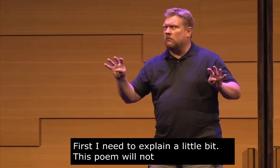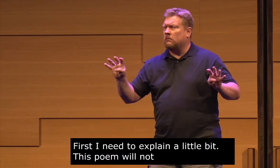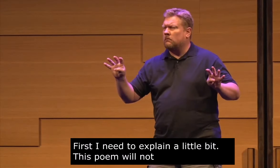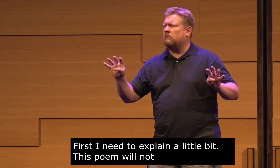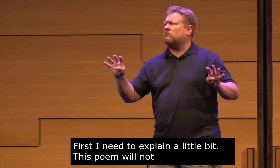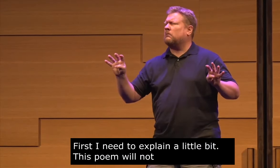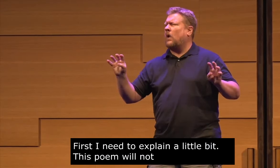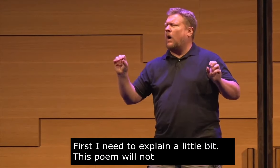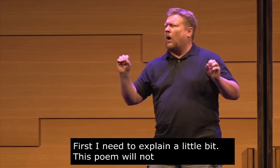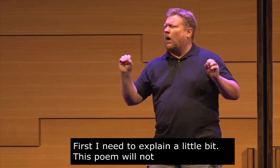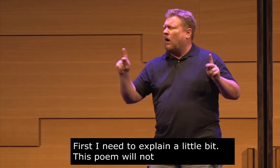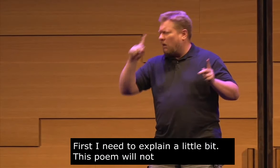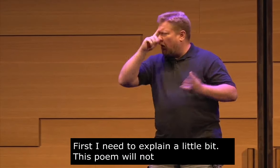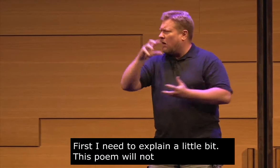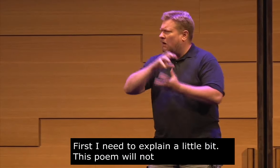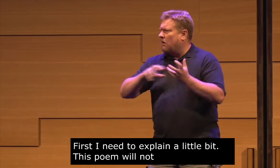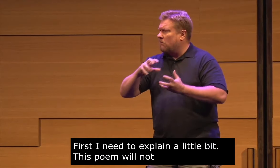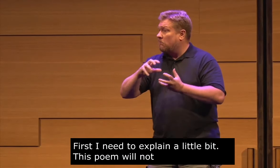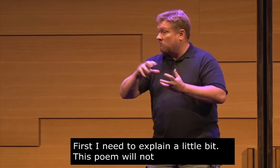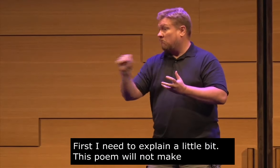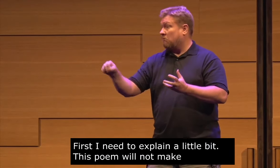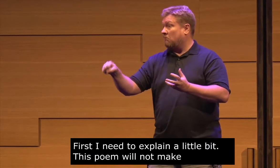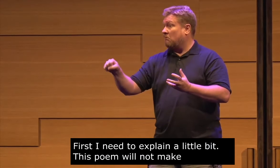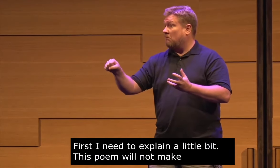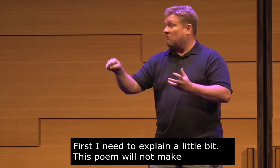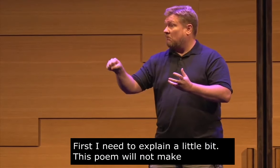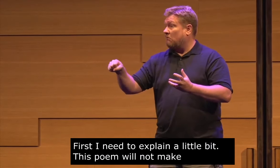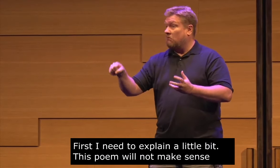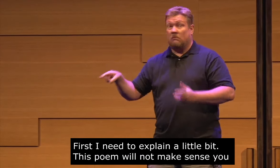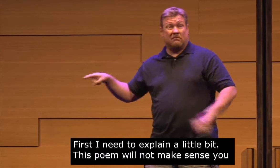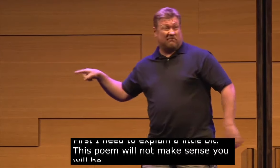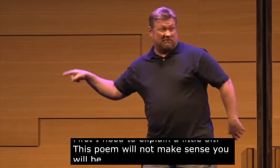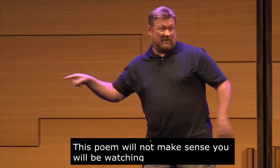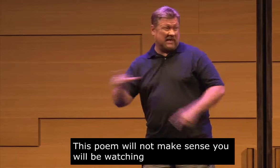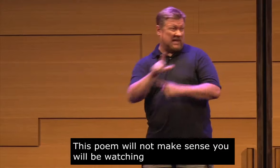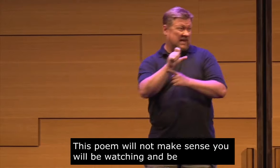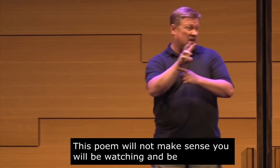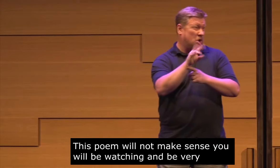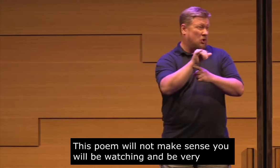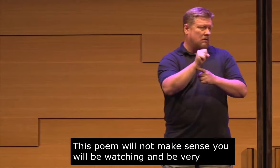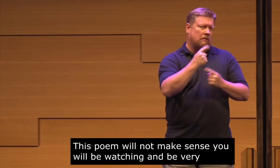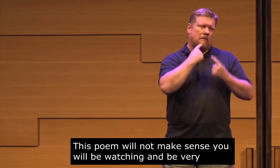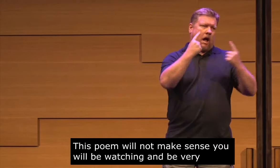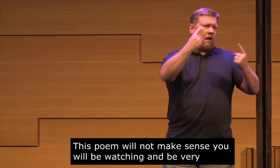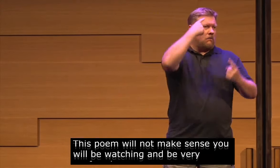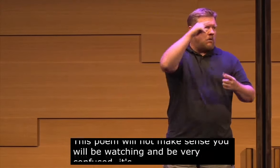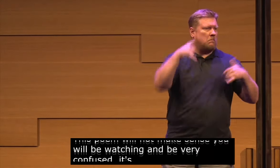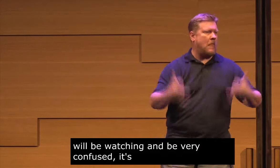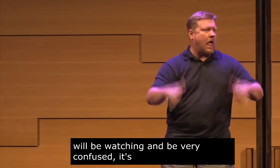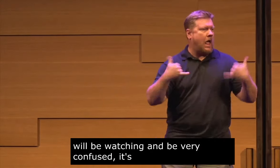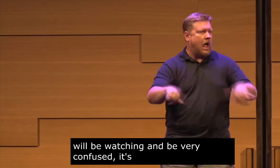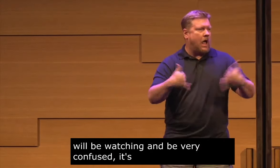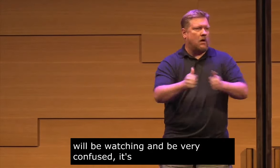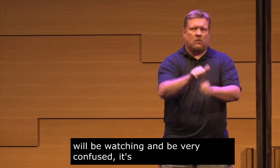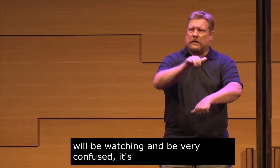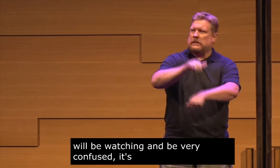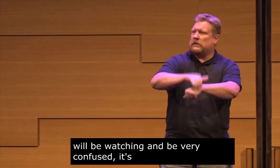You'll be watching and be very confused. It's true. Jabberwocky is famous